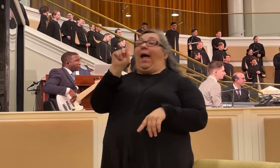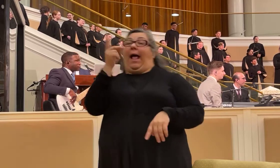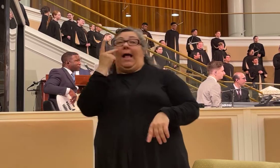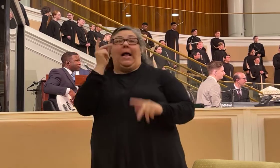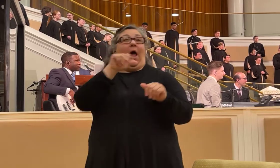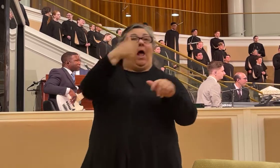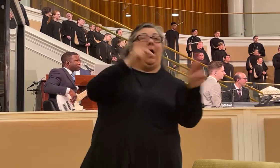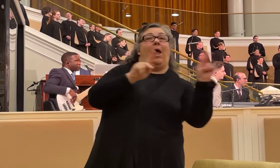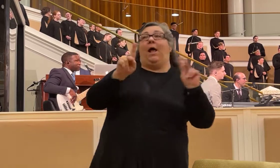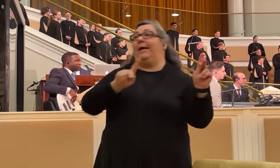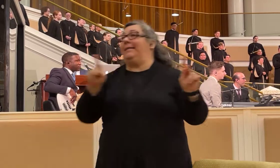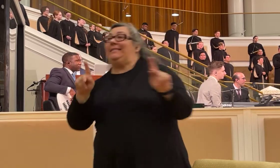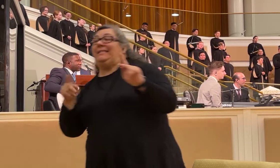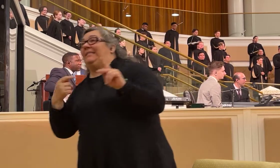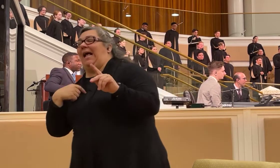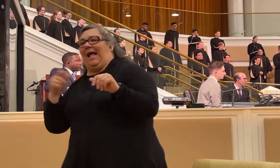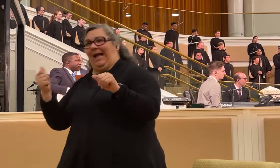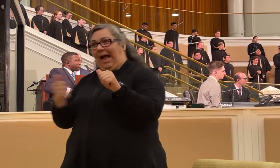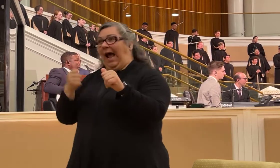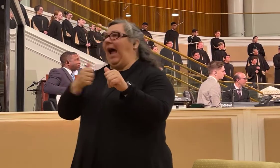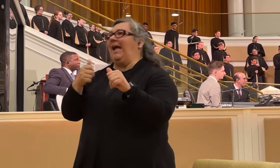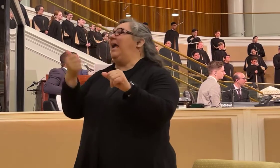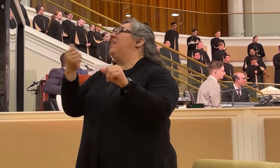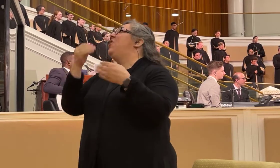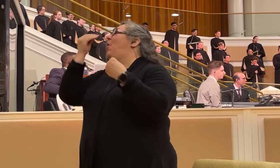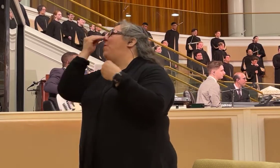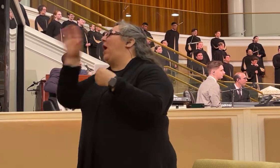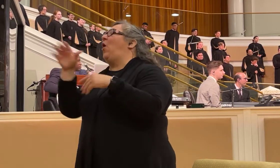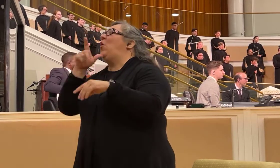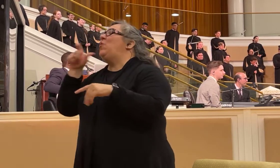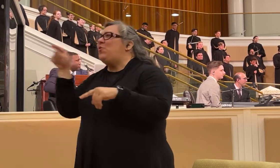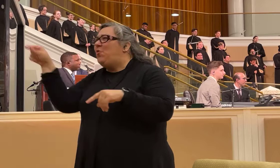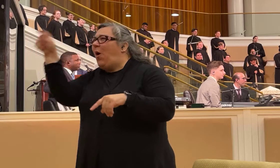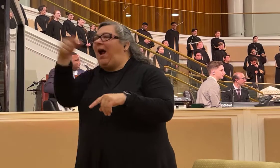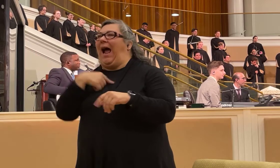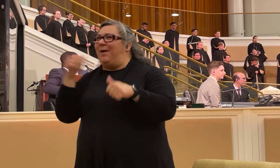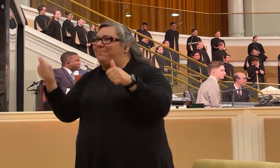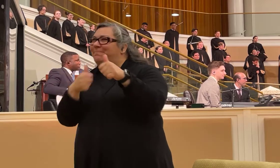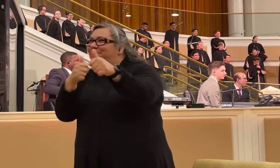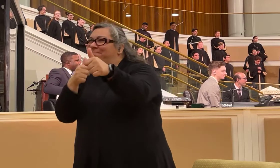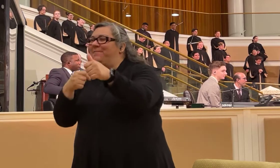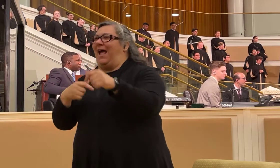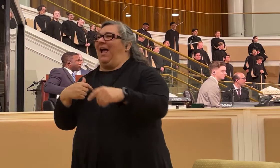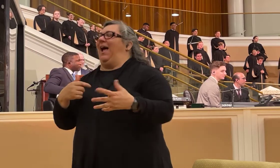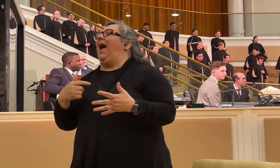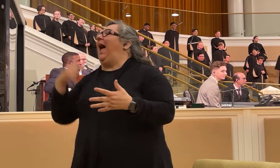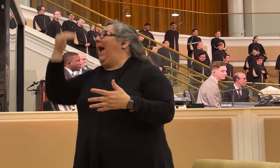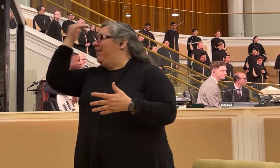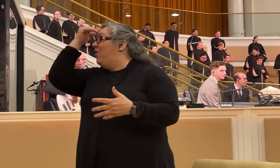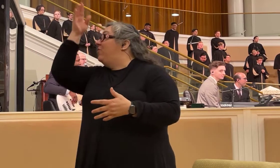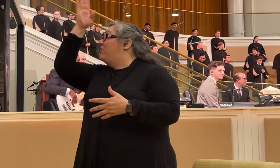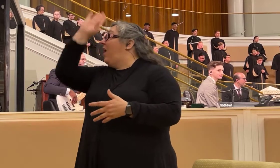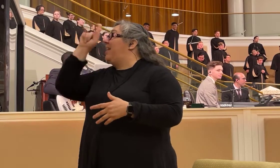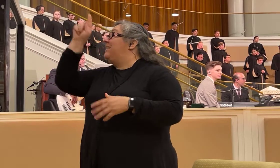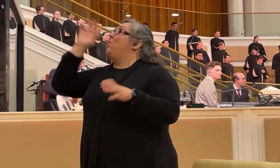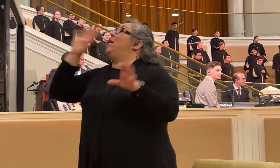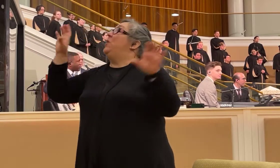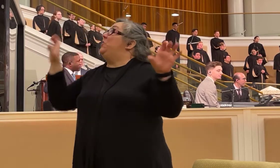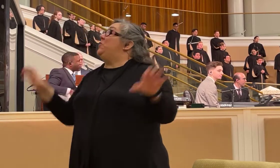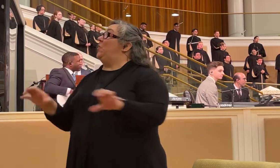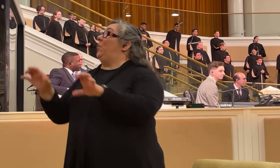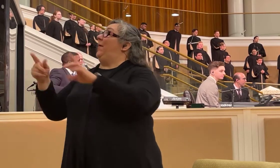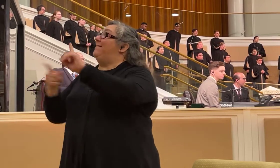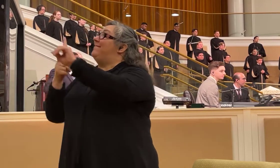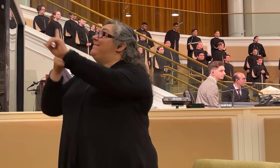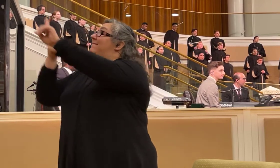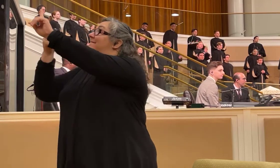see other people, I know I'm going to be after them too. I don't care who you are. I'm coming. Amen. Because I know what God's going to do. And